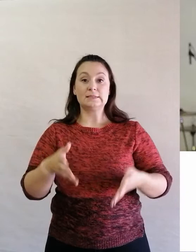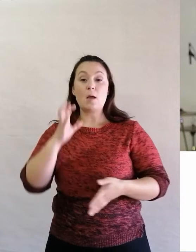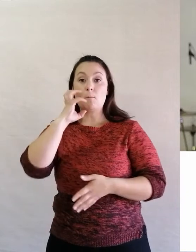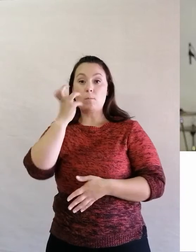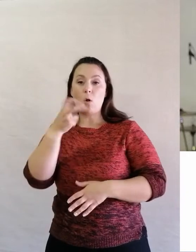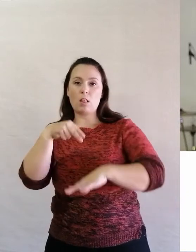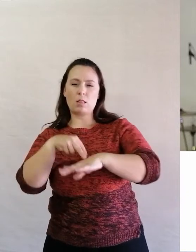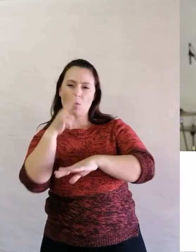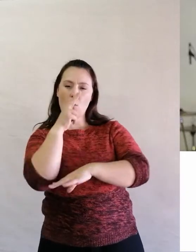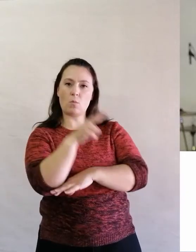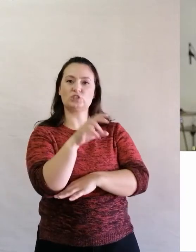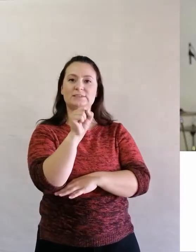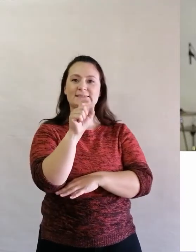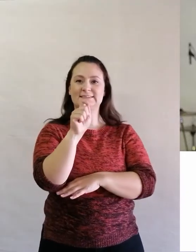Stephen.